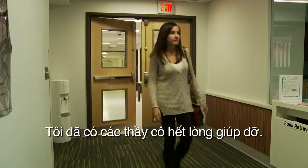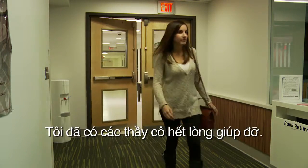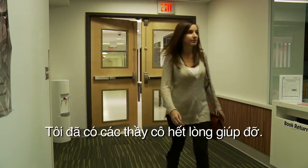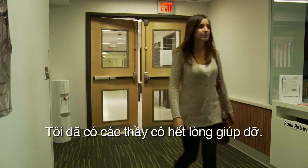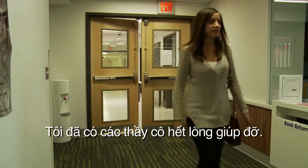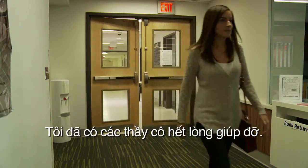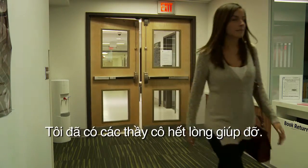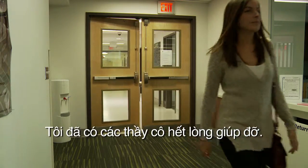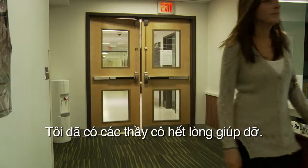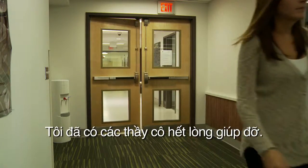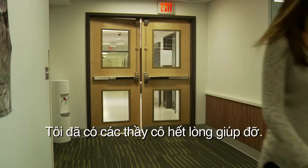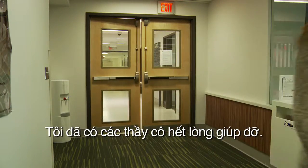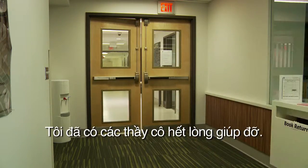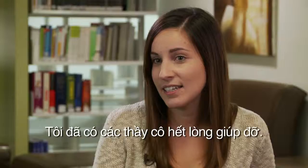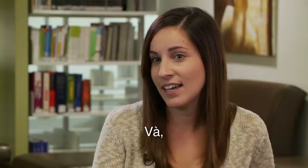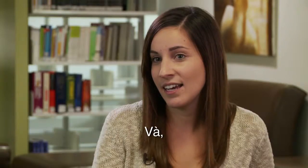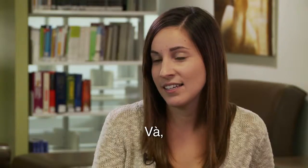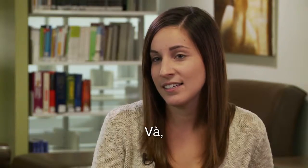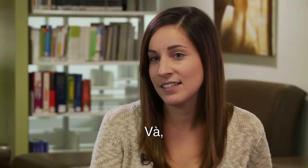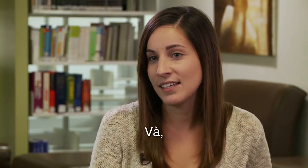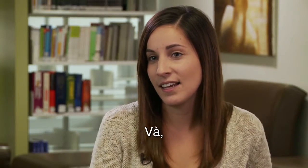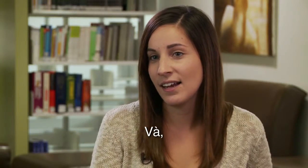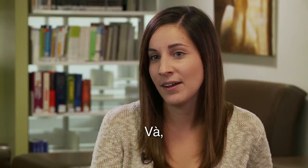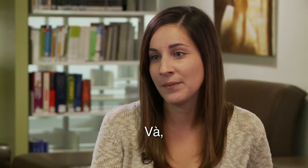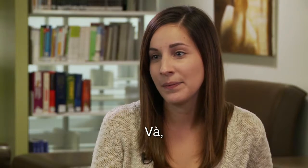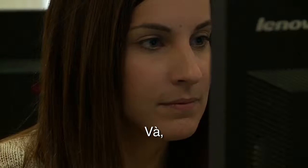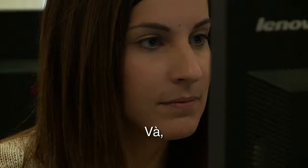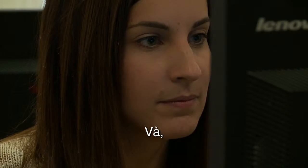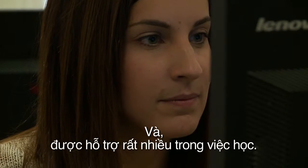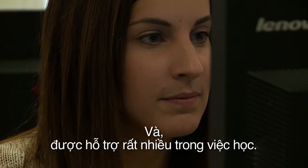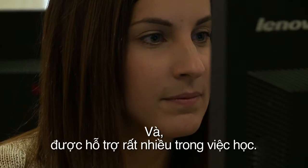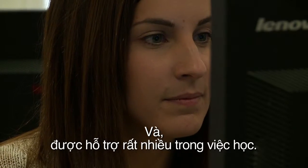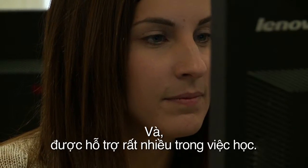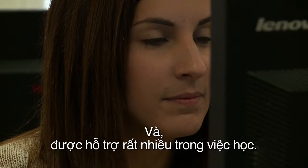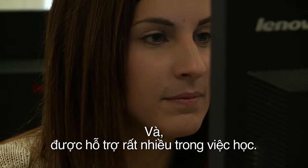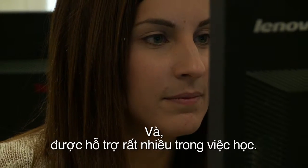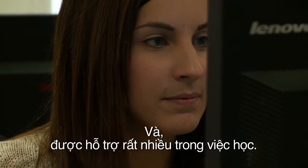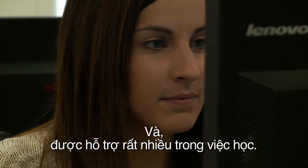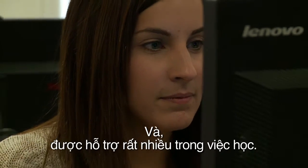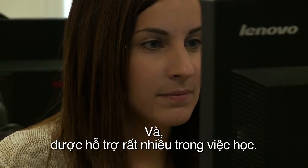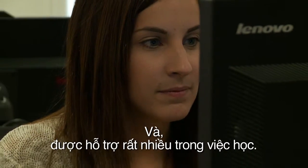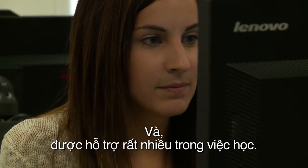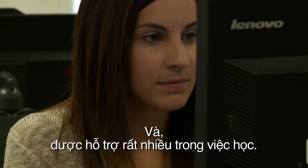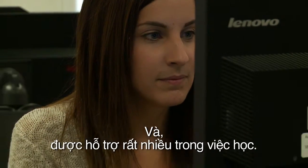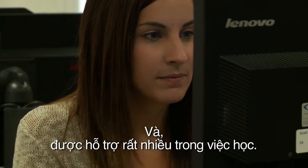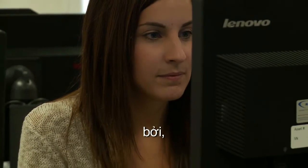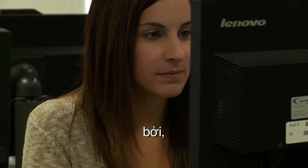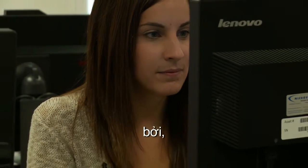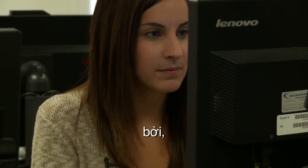very supportive teachers and was very supportive in my education with